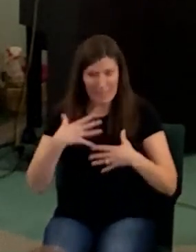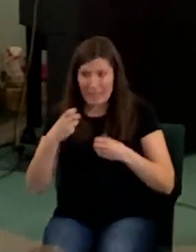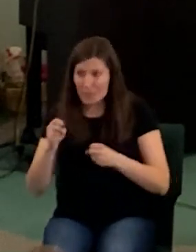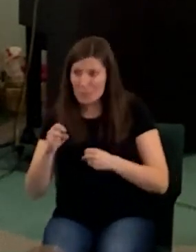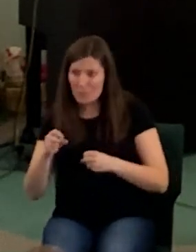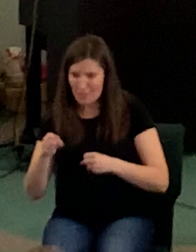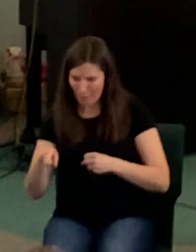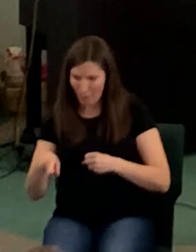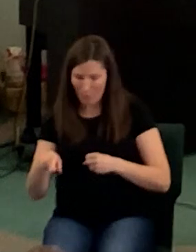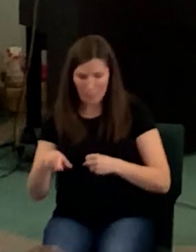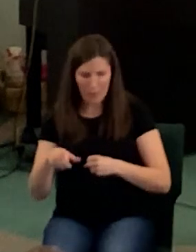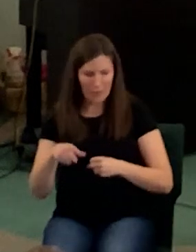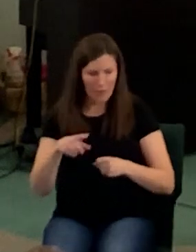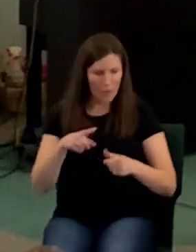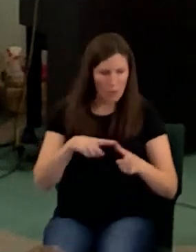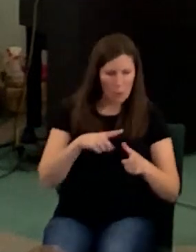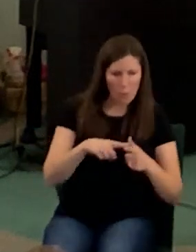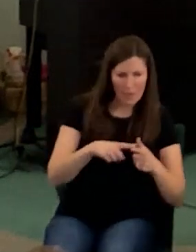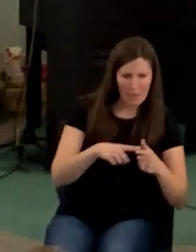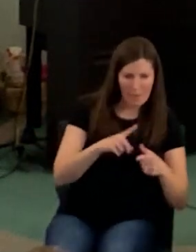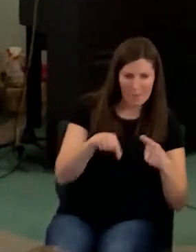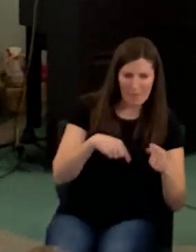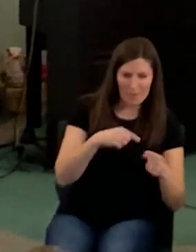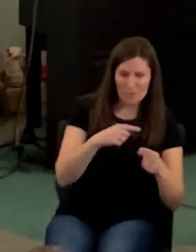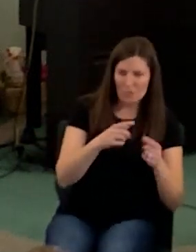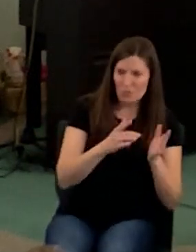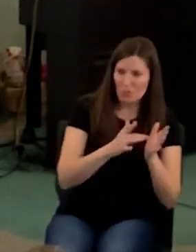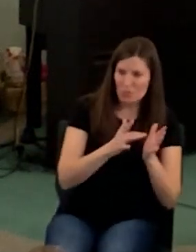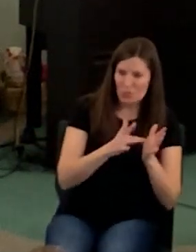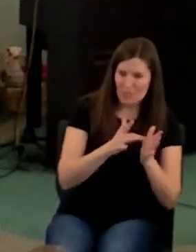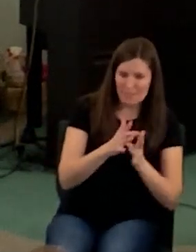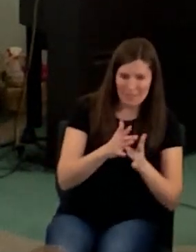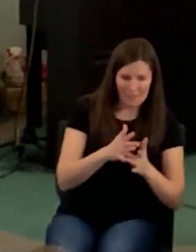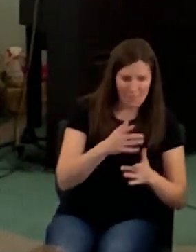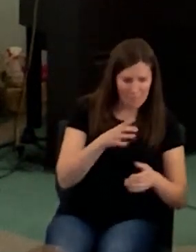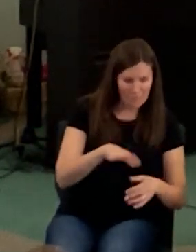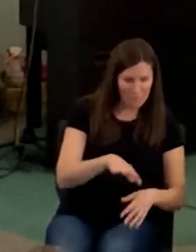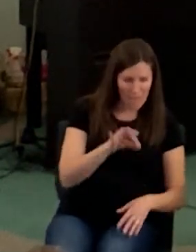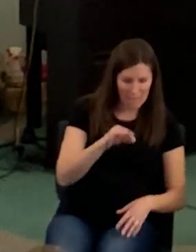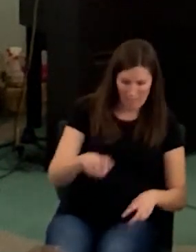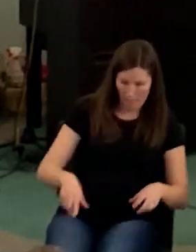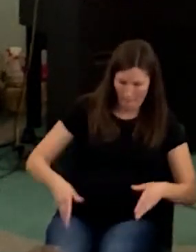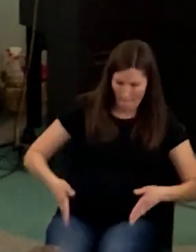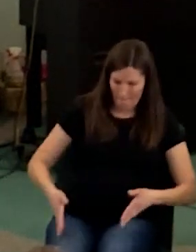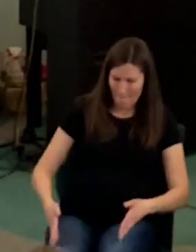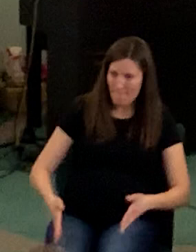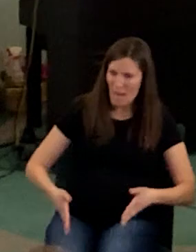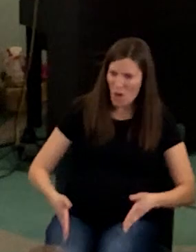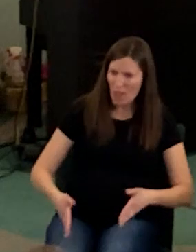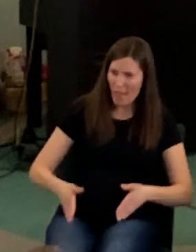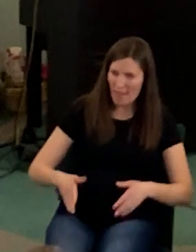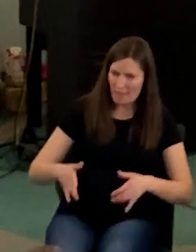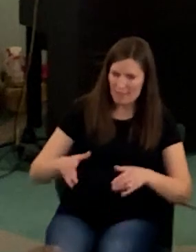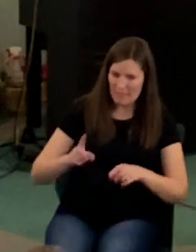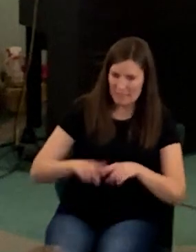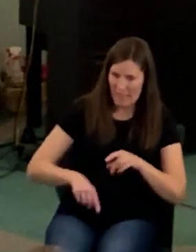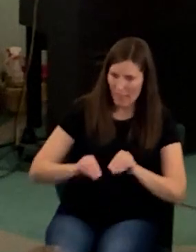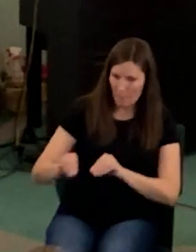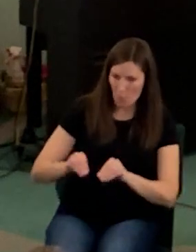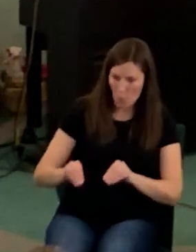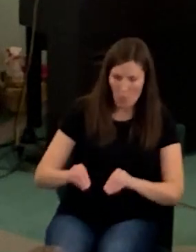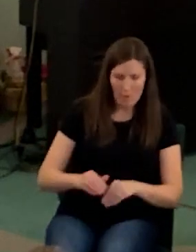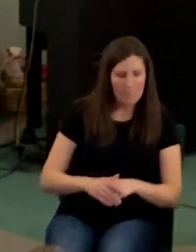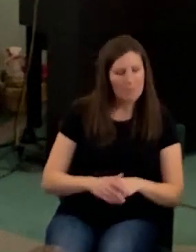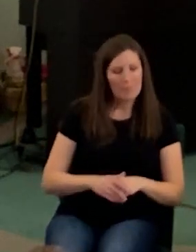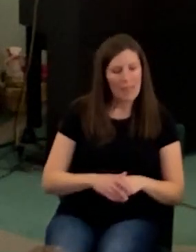paralyzed man at a pool that had been paralyzed his whole life, he takes his struggles of not being able to walk and he tells them, pick up your mat